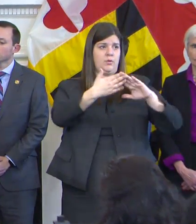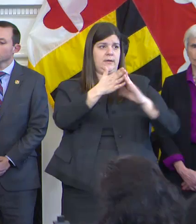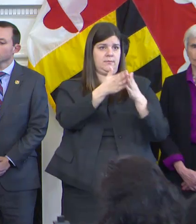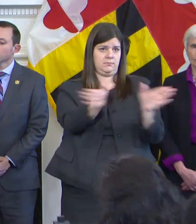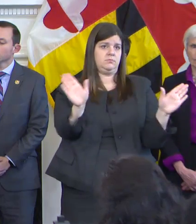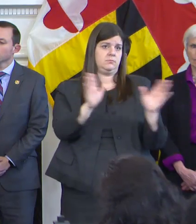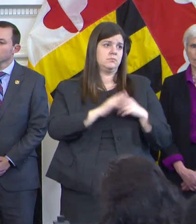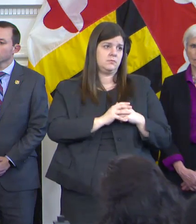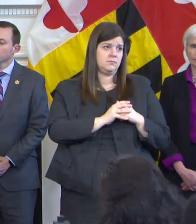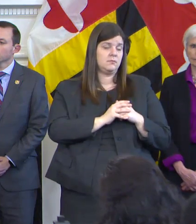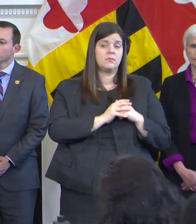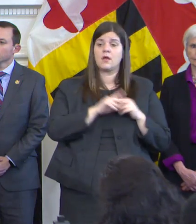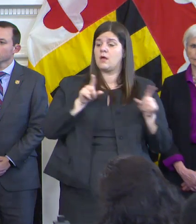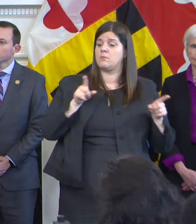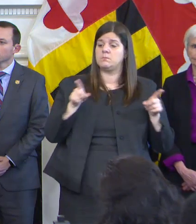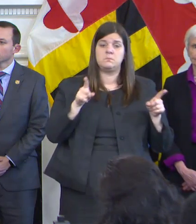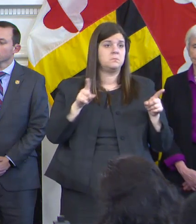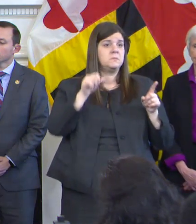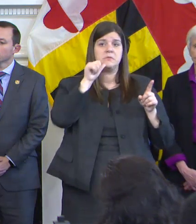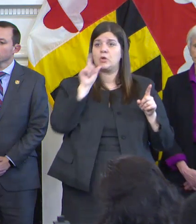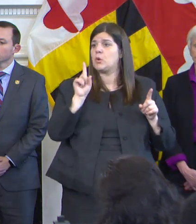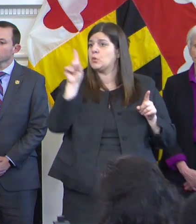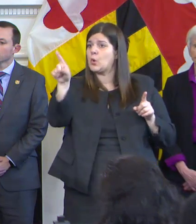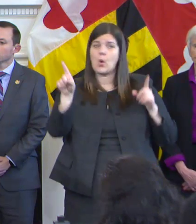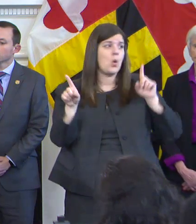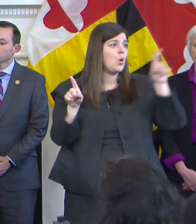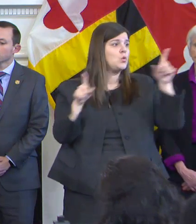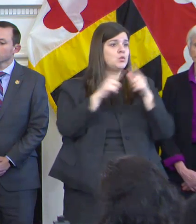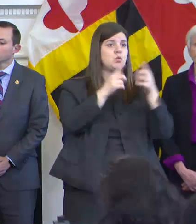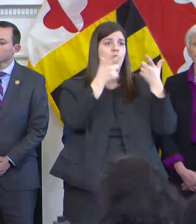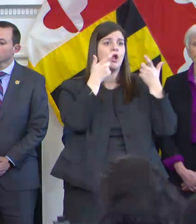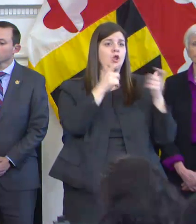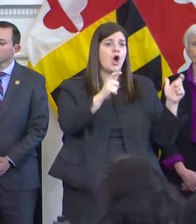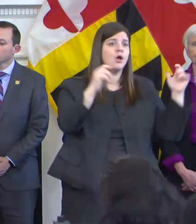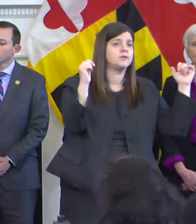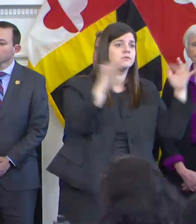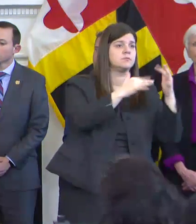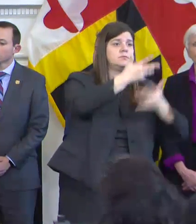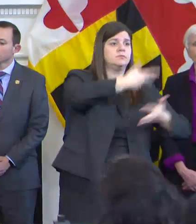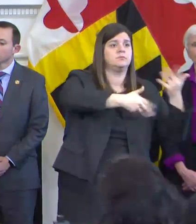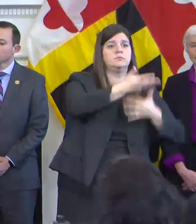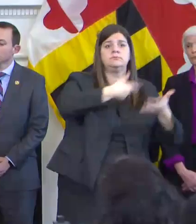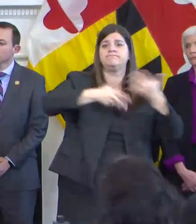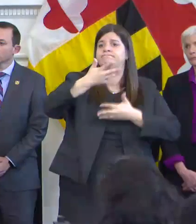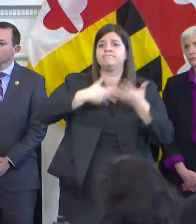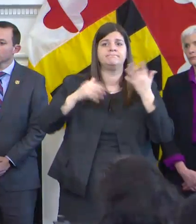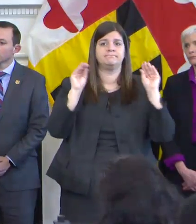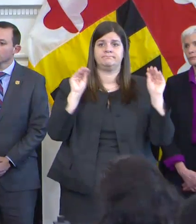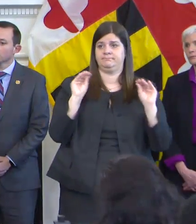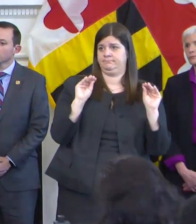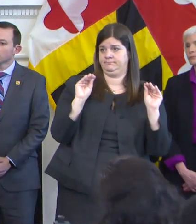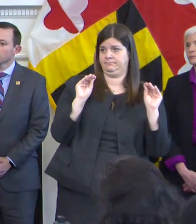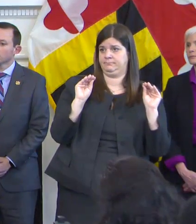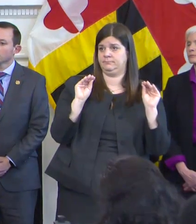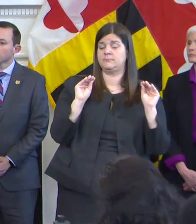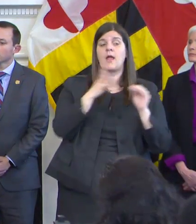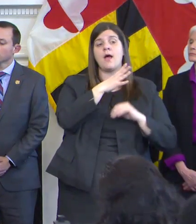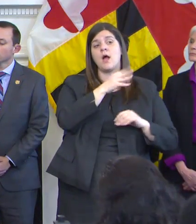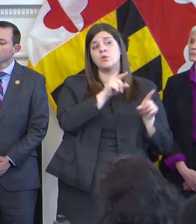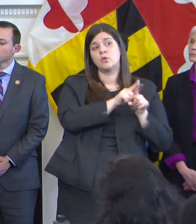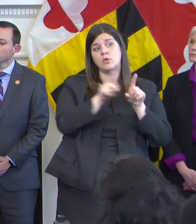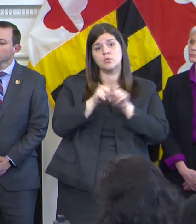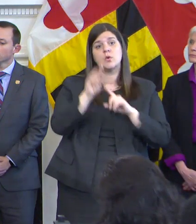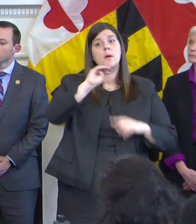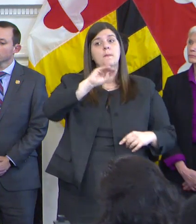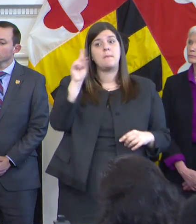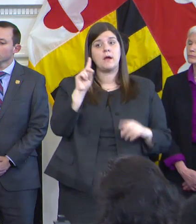individuals attended any gatherings or events, and in addition, the Maryland Department of Health has determined